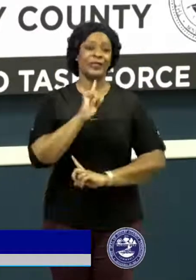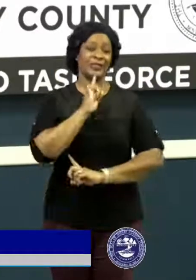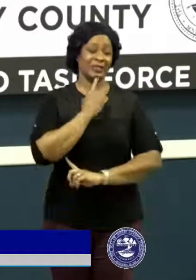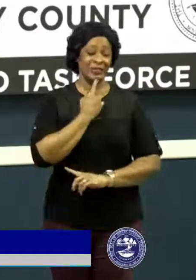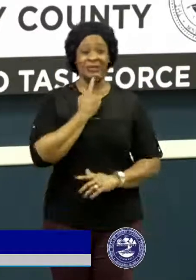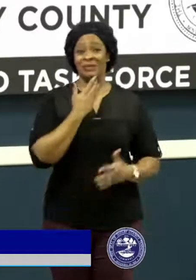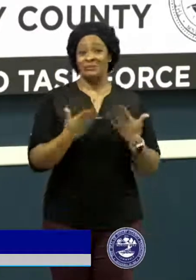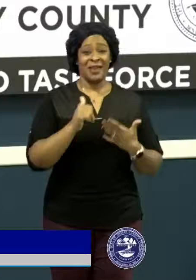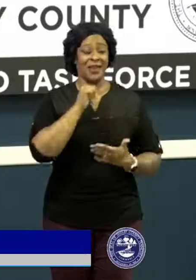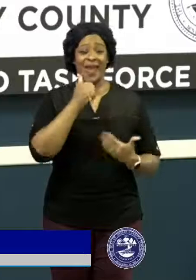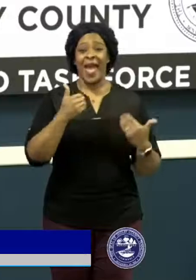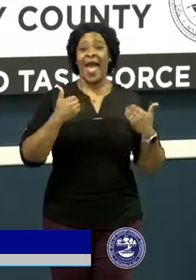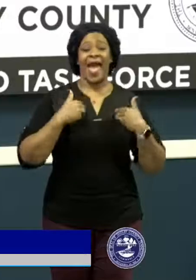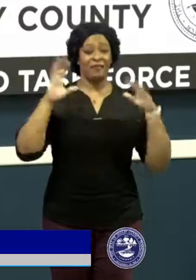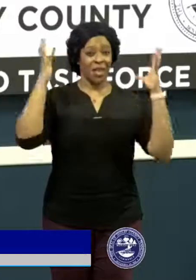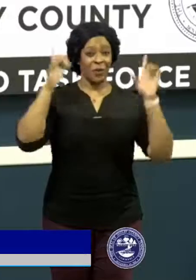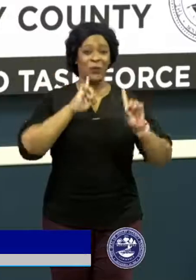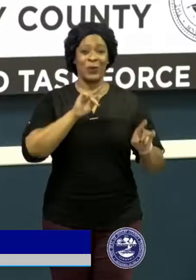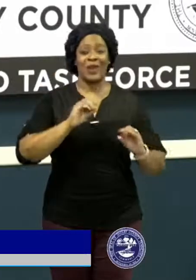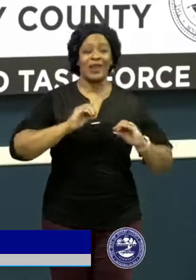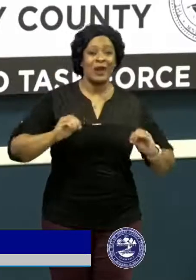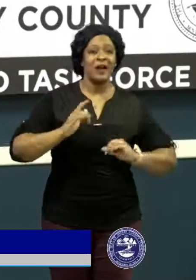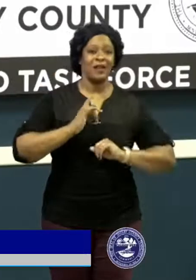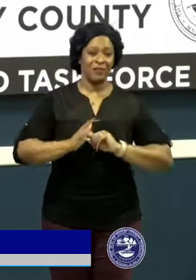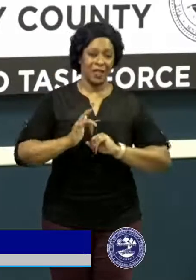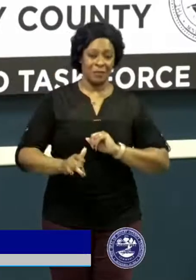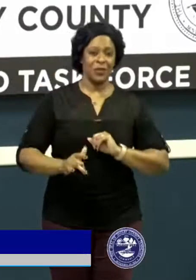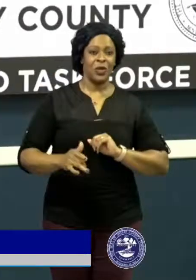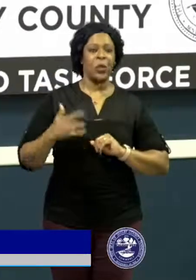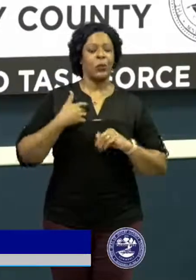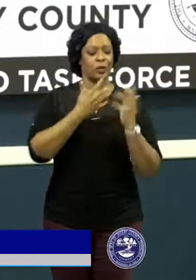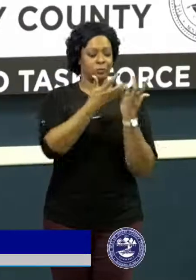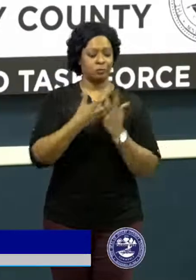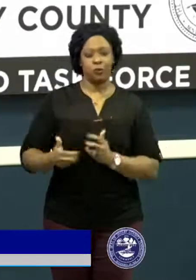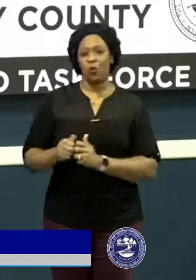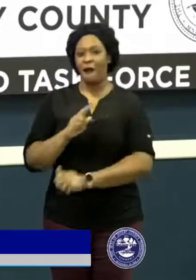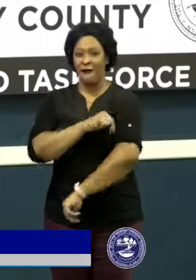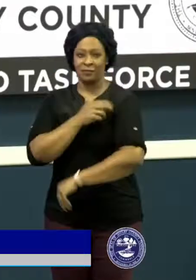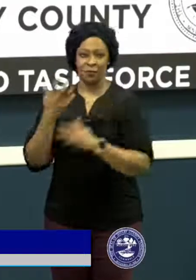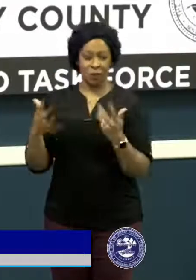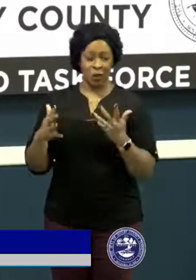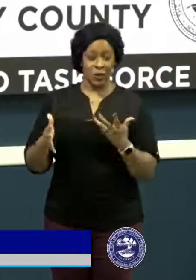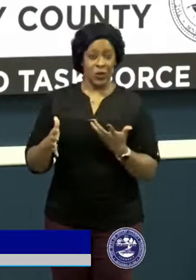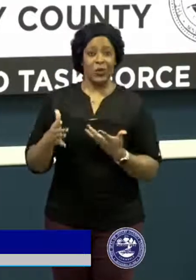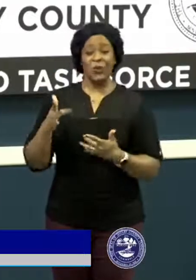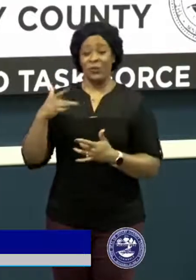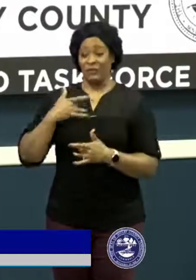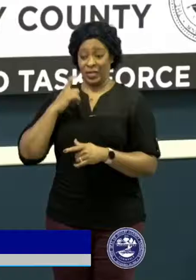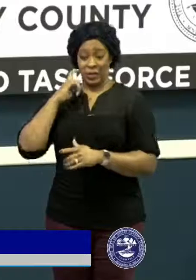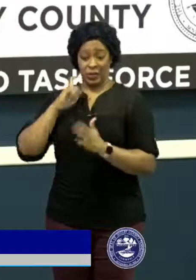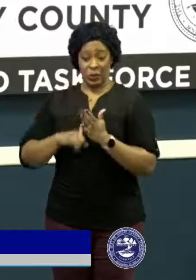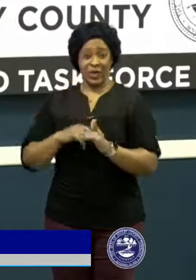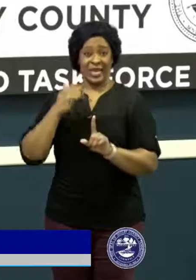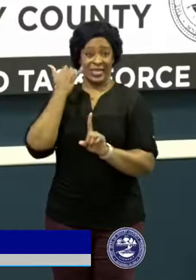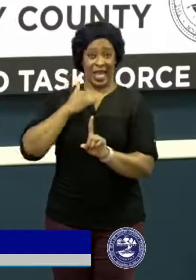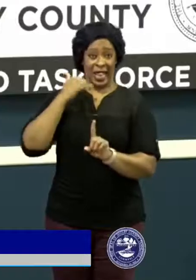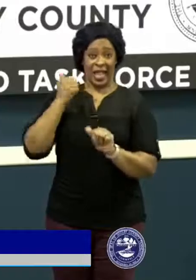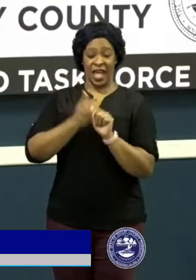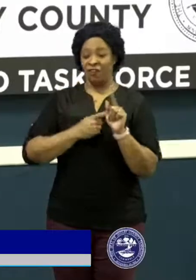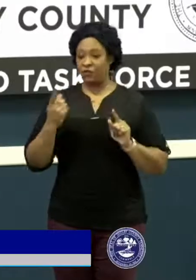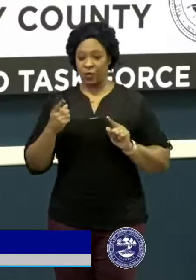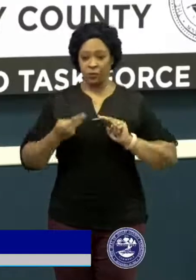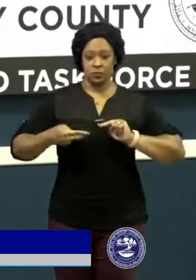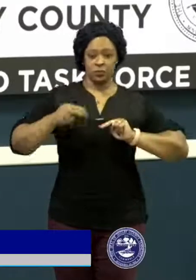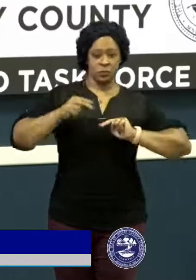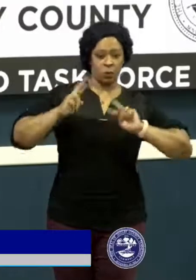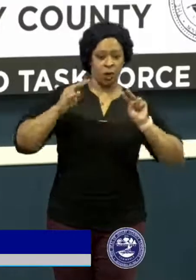have an ambulance to respond. We have coordinated this with the hospitals, and when we get to that condition yellow, everybody is a heightened